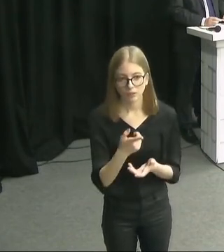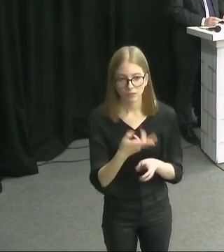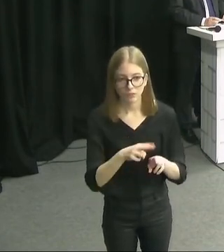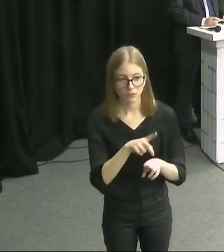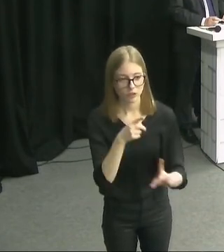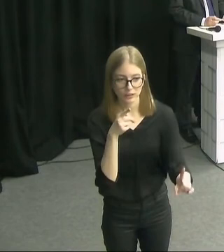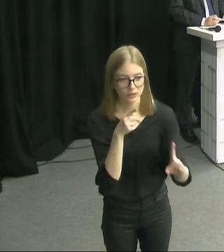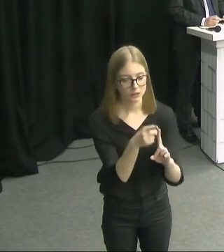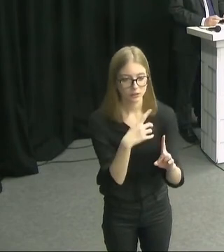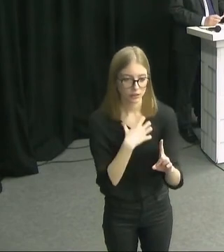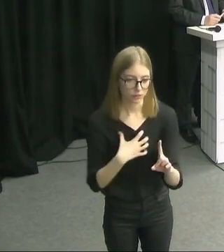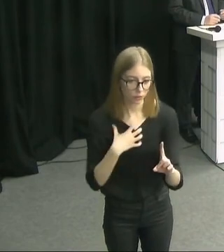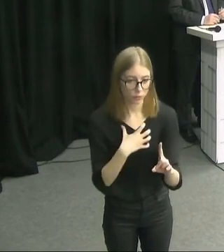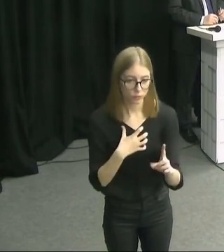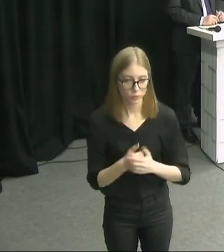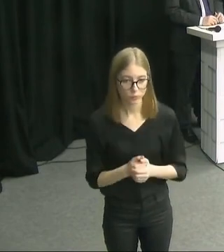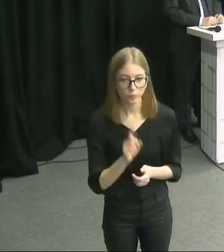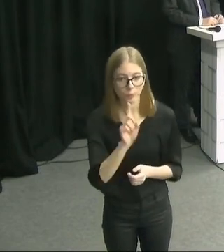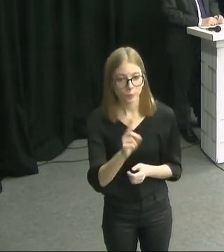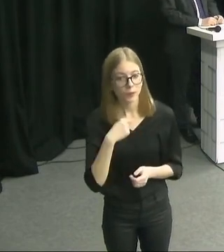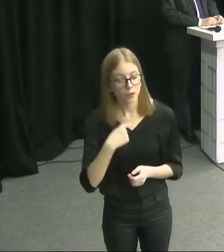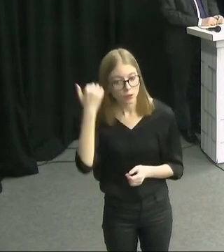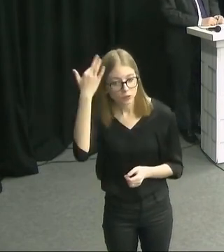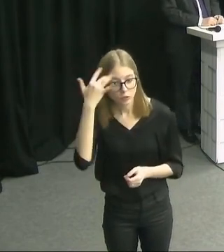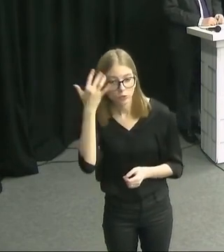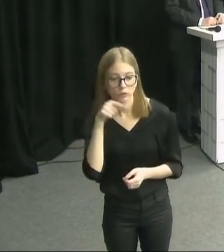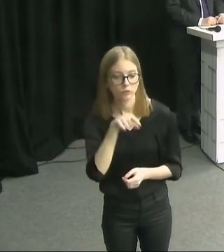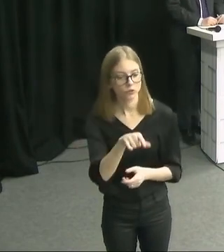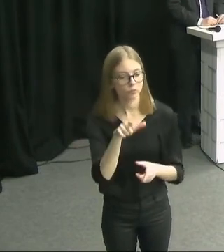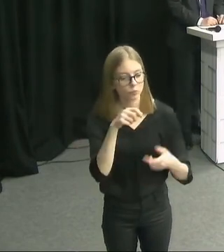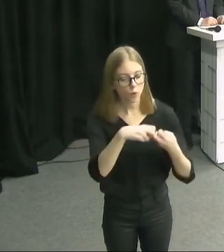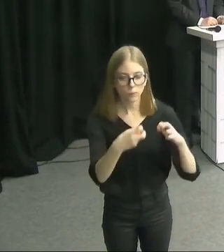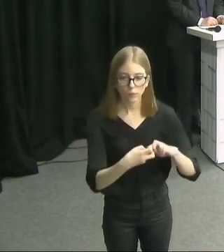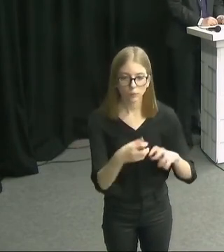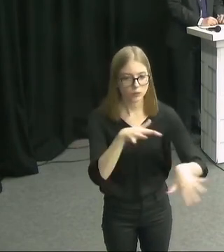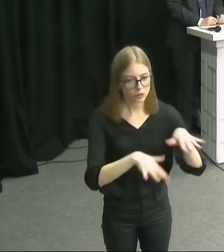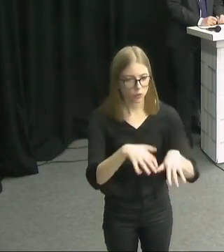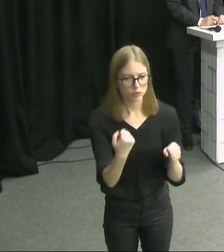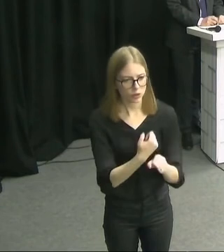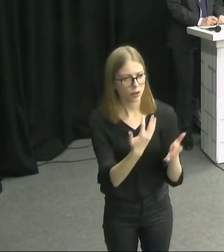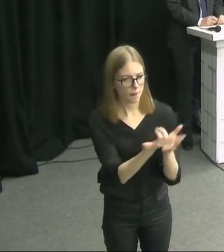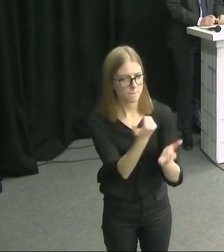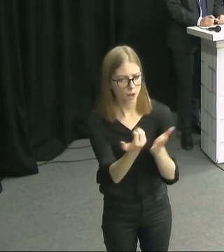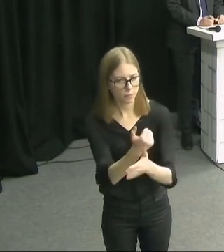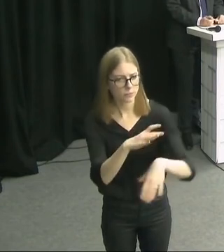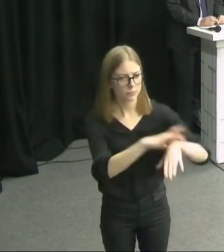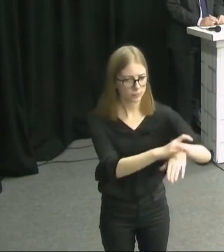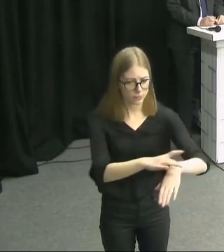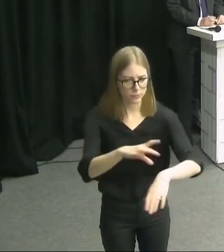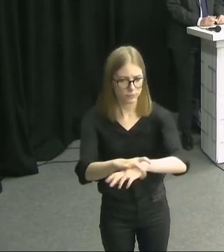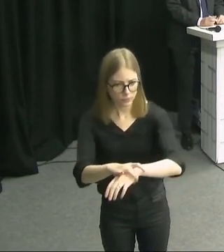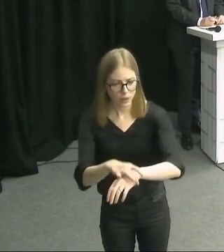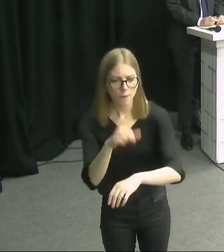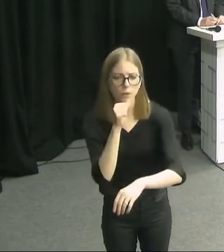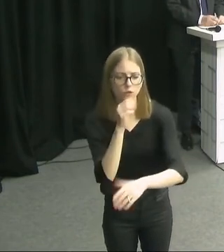allow them to grow and develop. However, What is very important